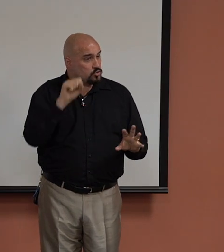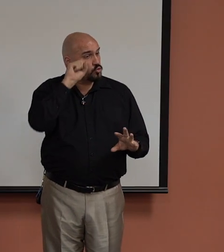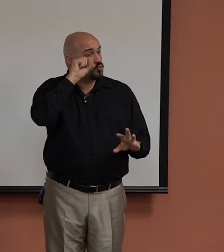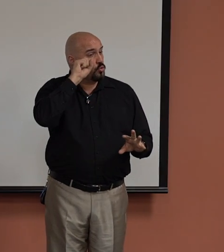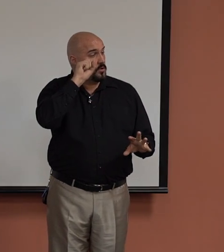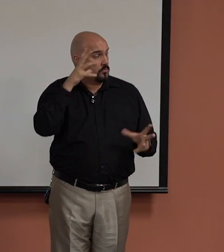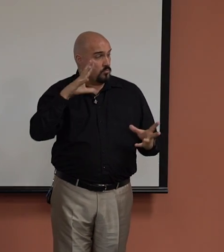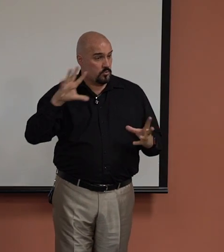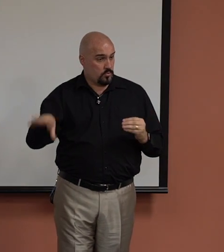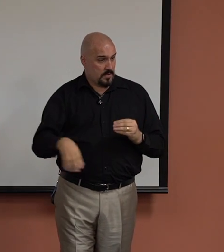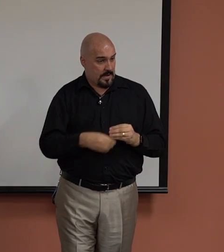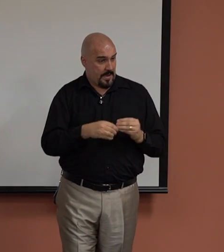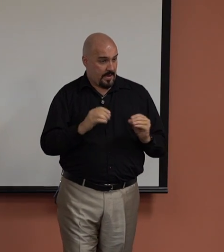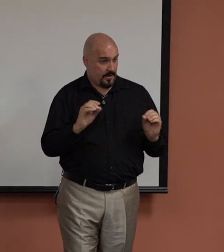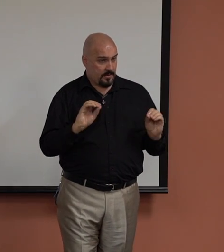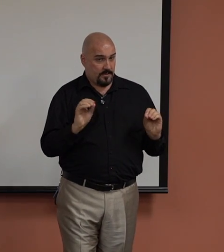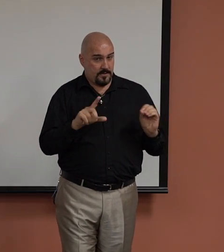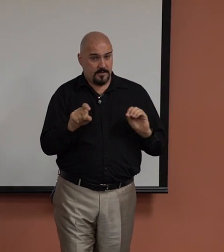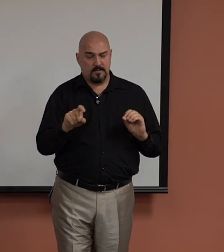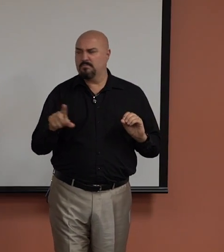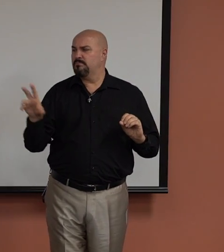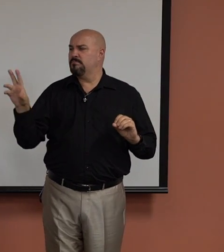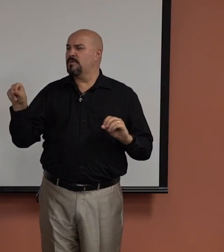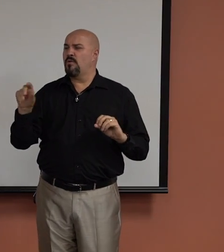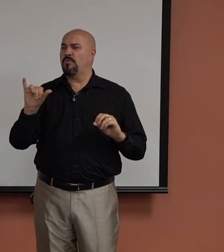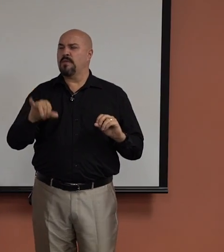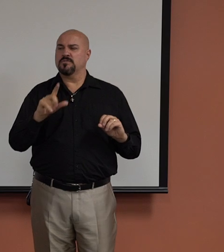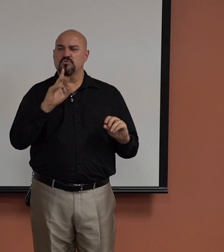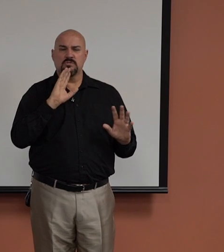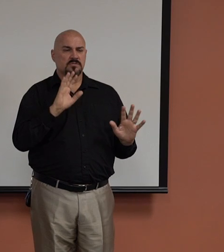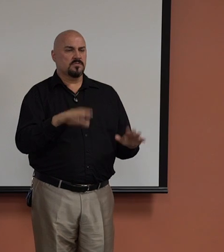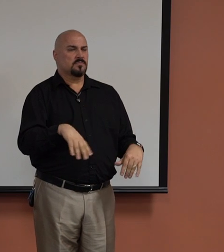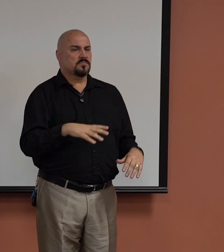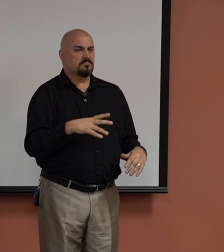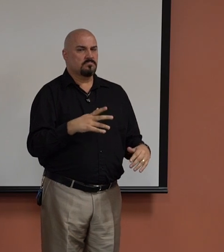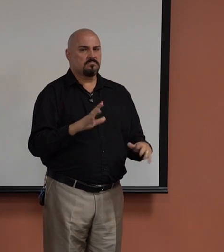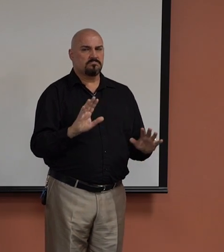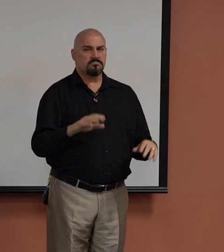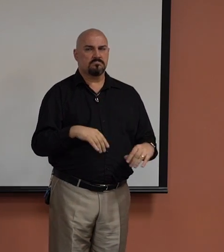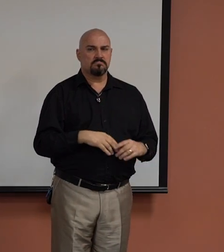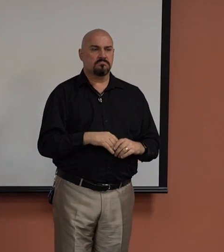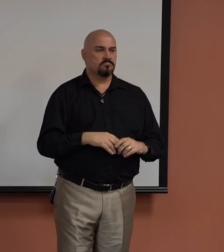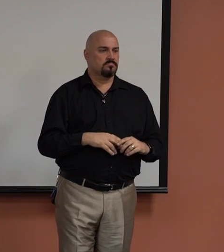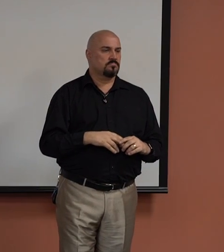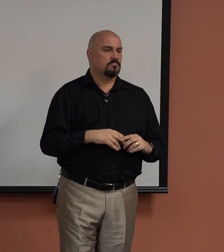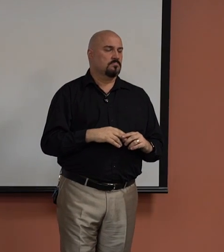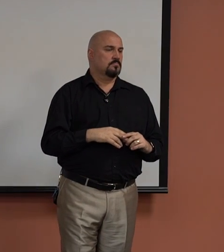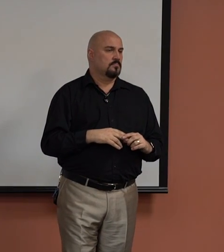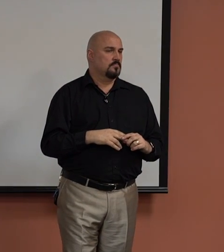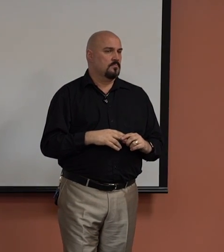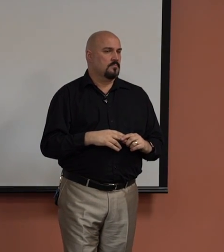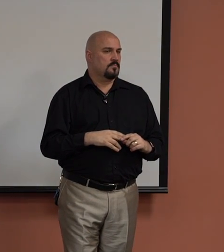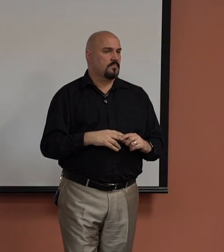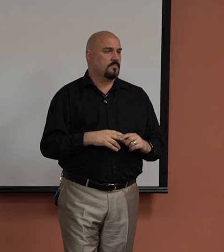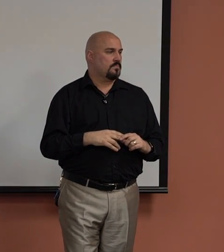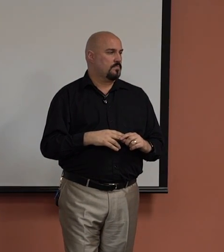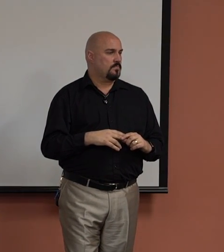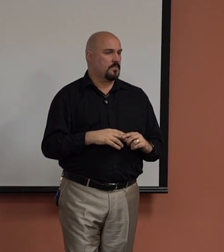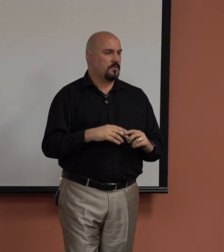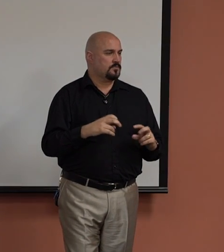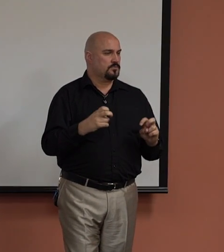that's good. We just want, it's just an intro. Yeah, so we got two here. This is the other one.